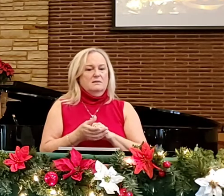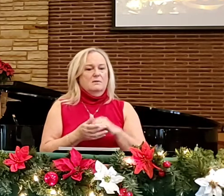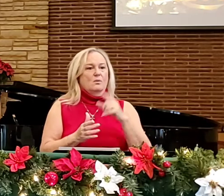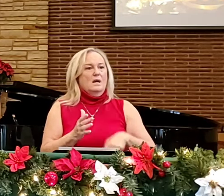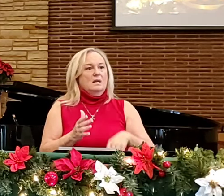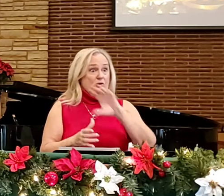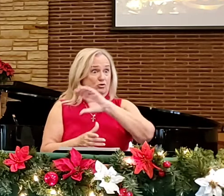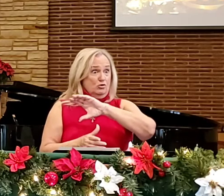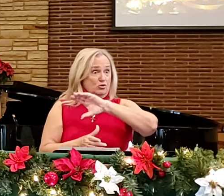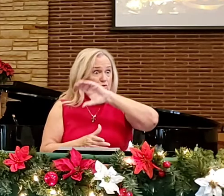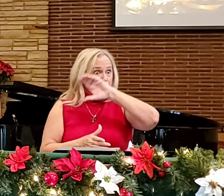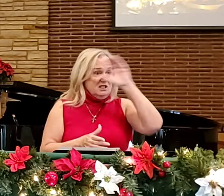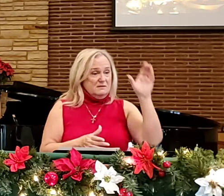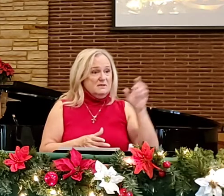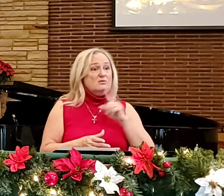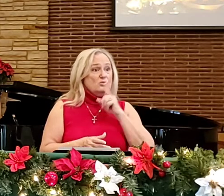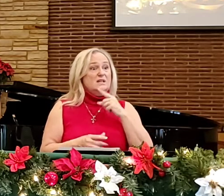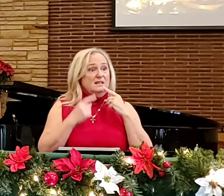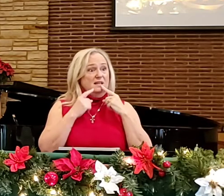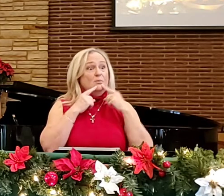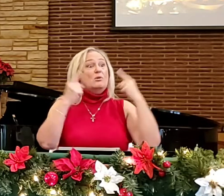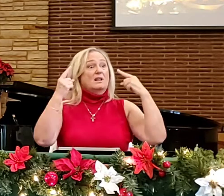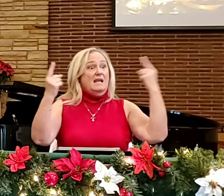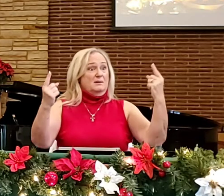Christmas really proclaims.